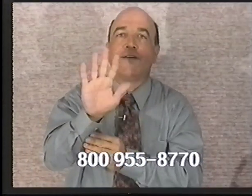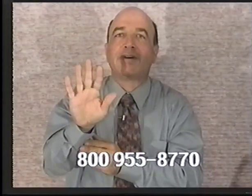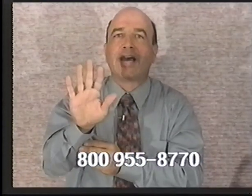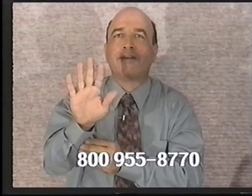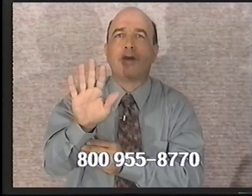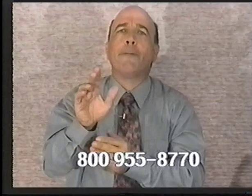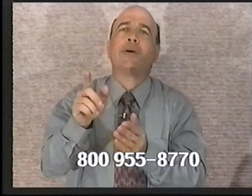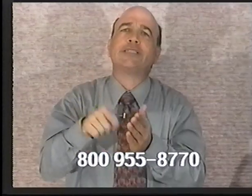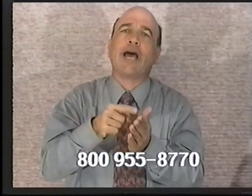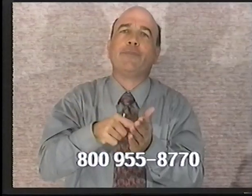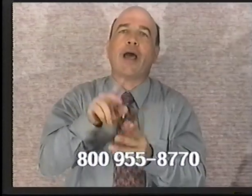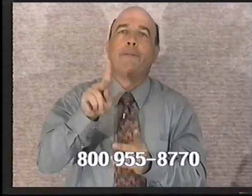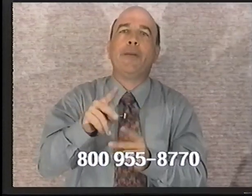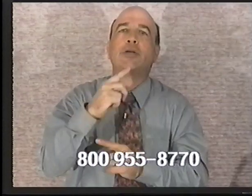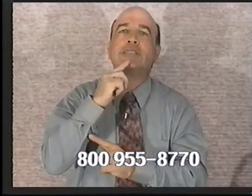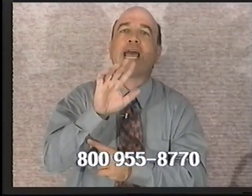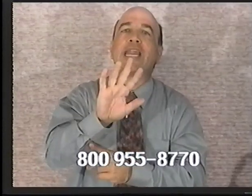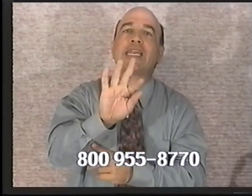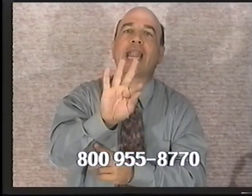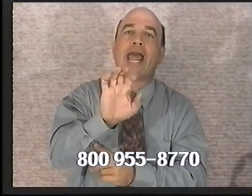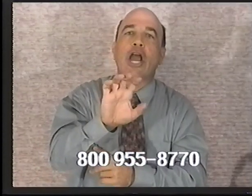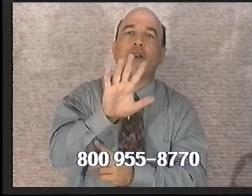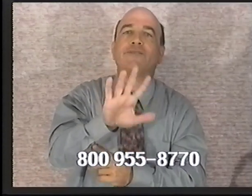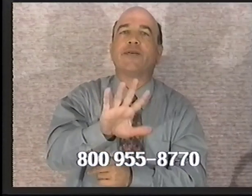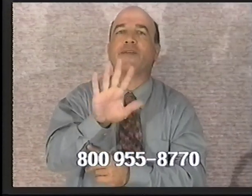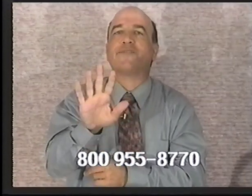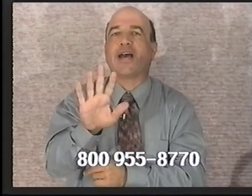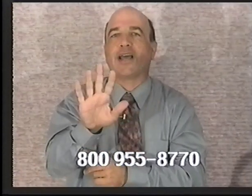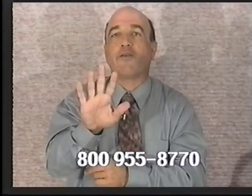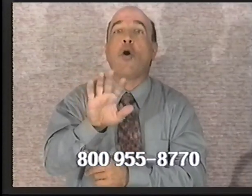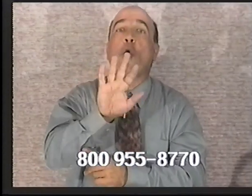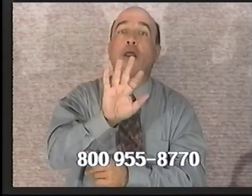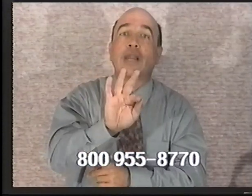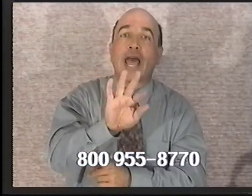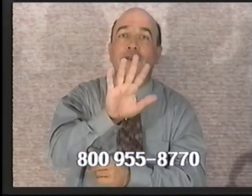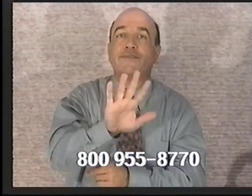800-955, but sometimes people say 955 or